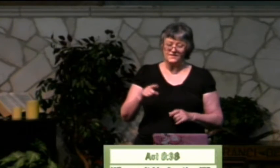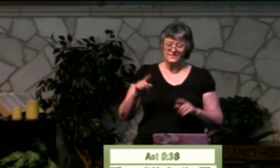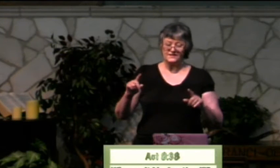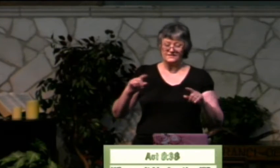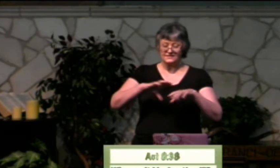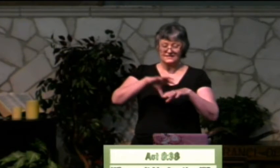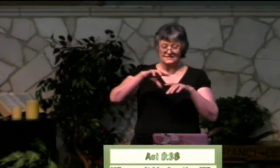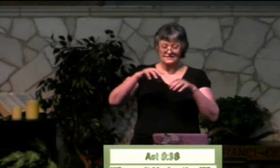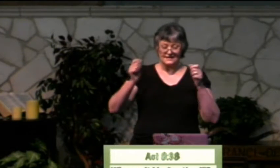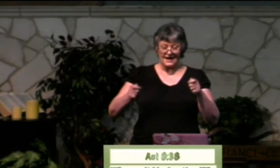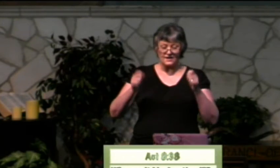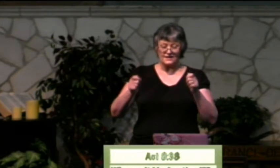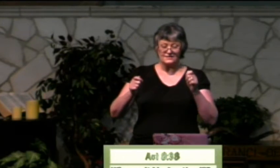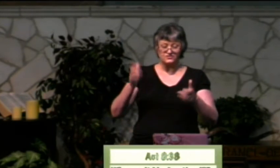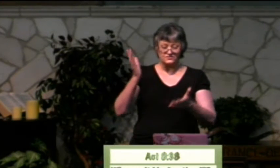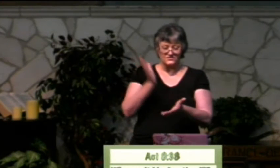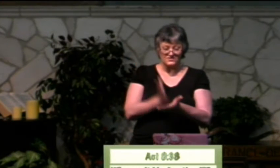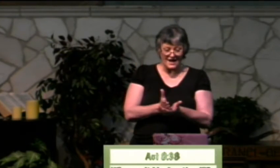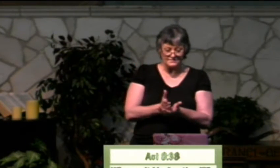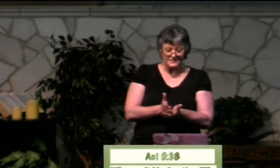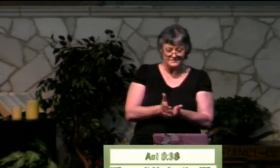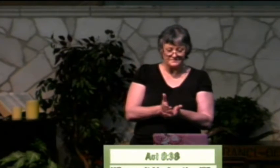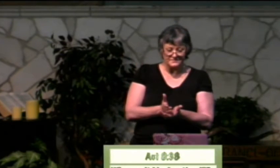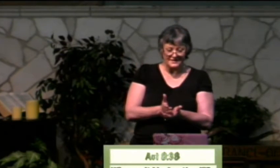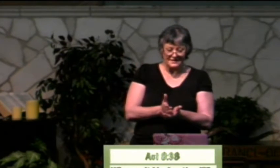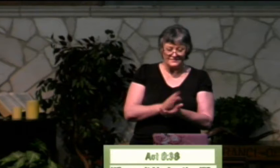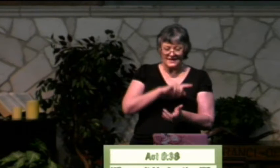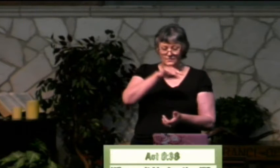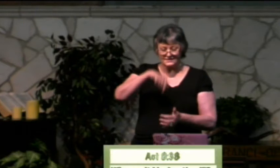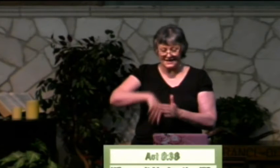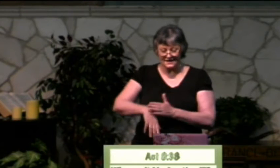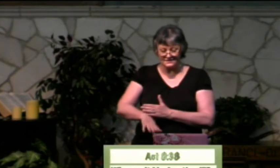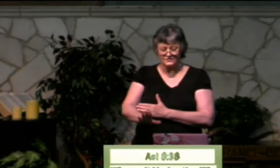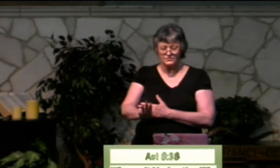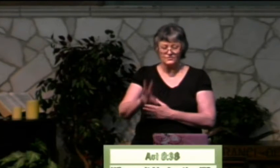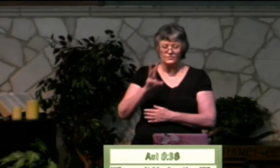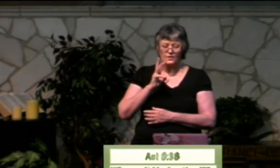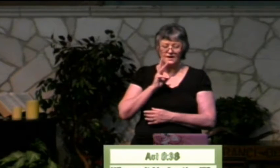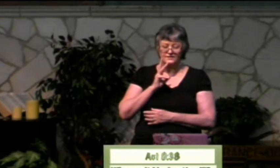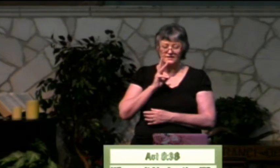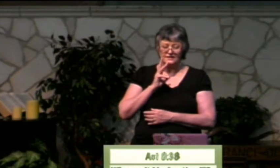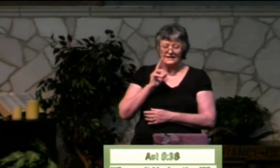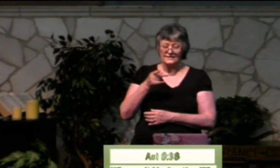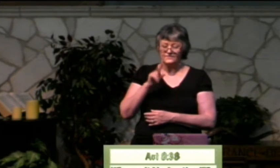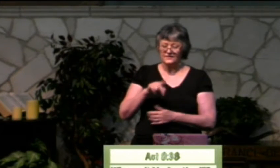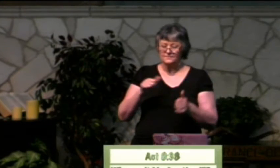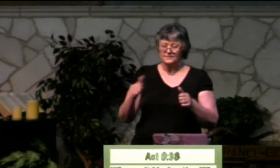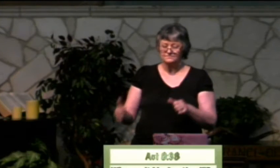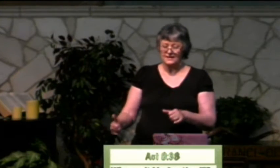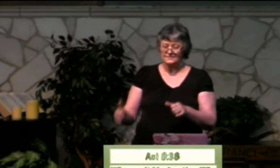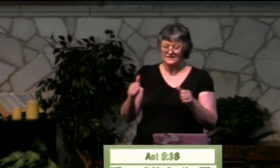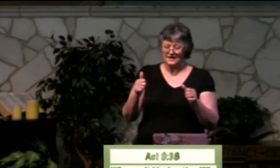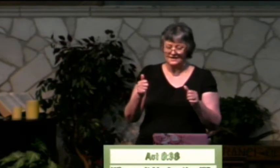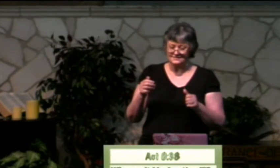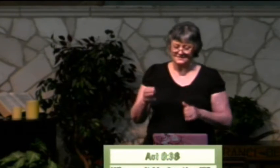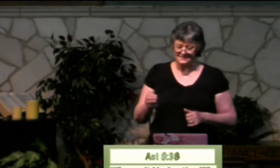the carriage to stop. They went down into the water, and Philip baptized him.